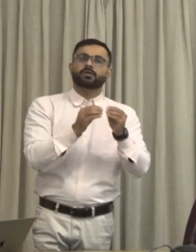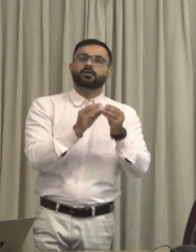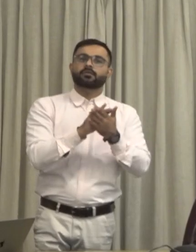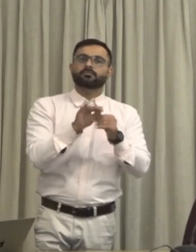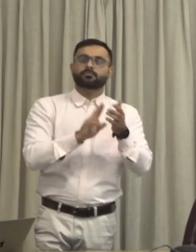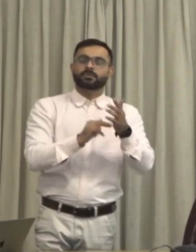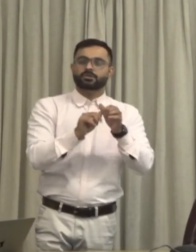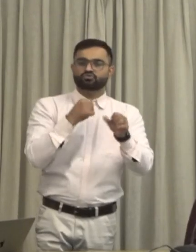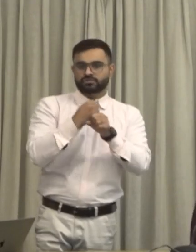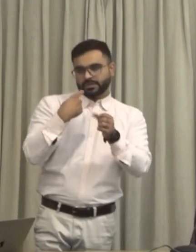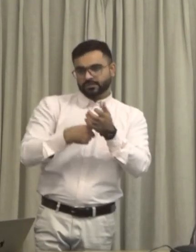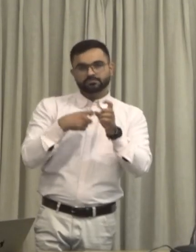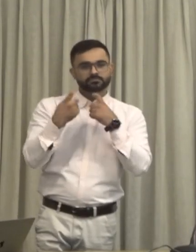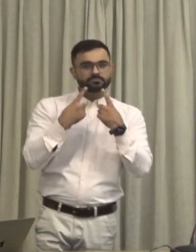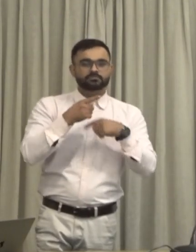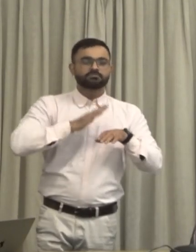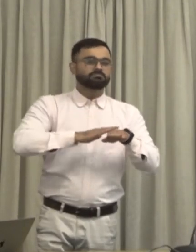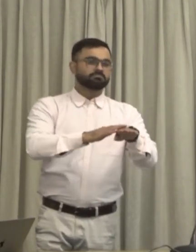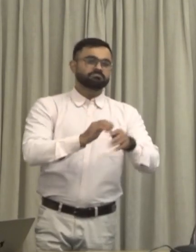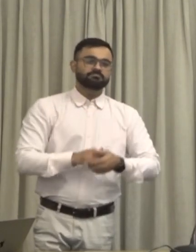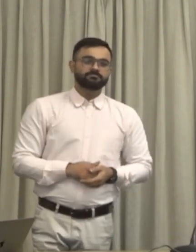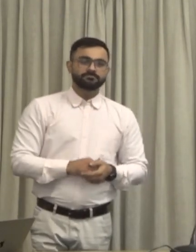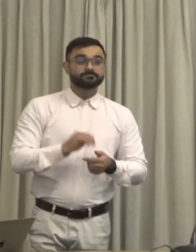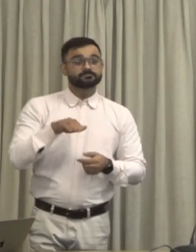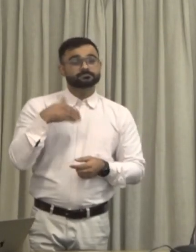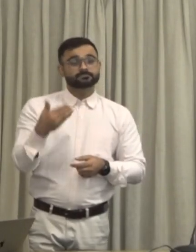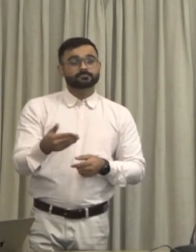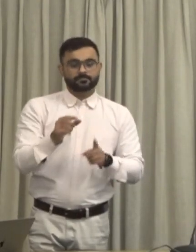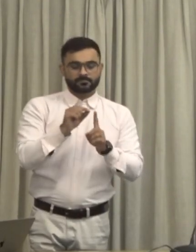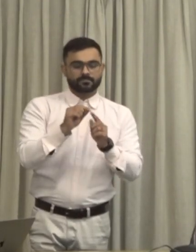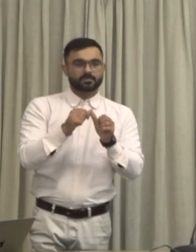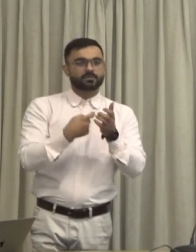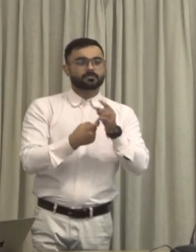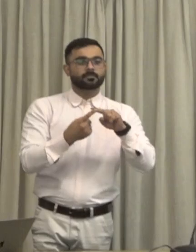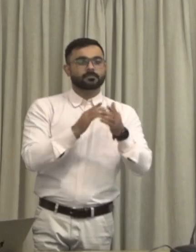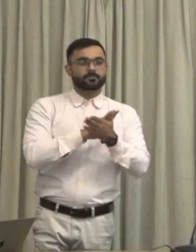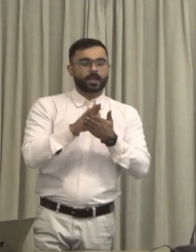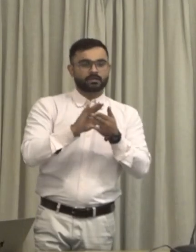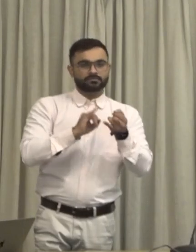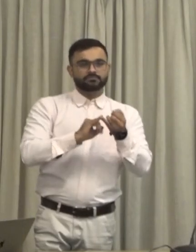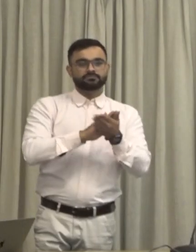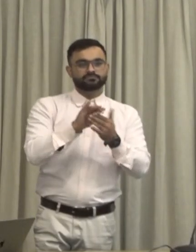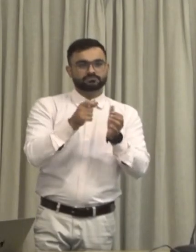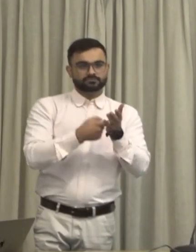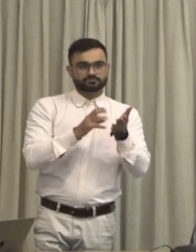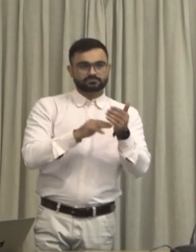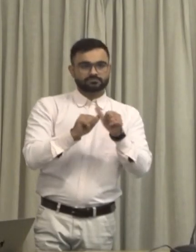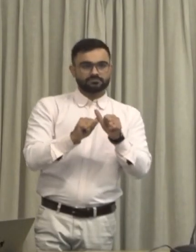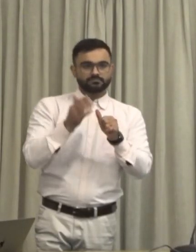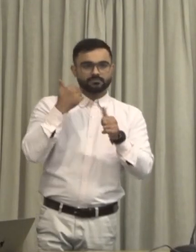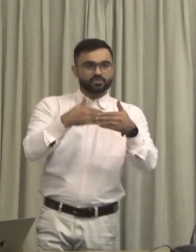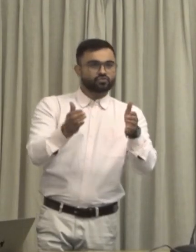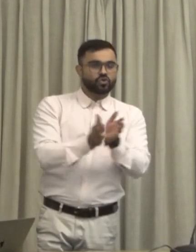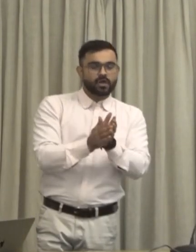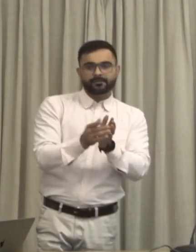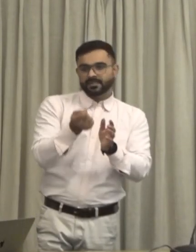here today and talking to us about your experiences. And then we have Dr. Parth Sharma, who describes himself as modestly as a